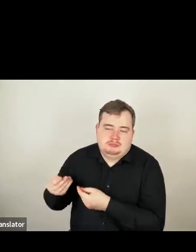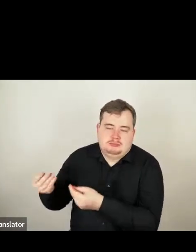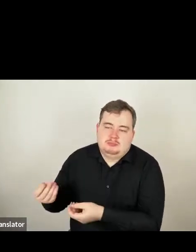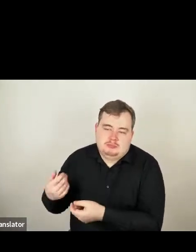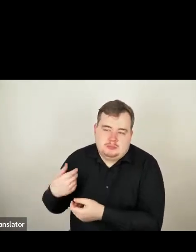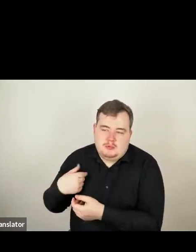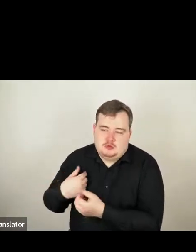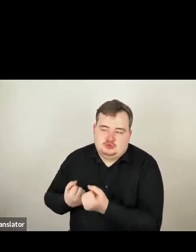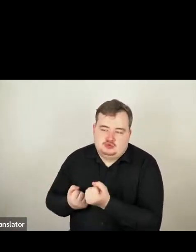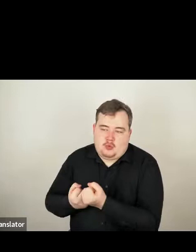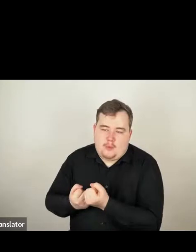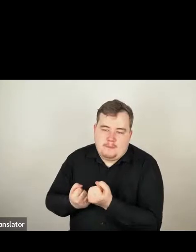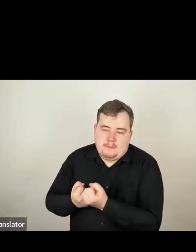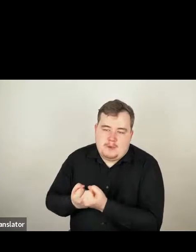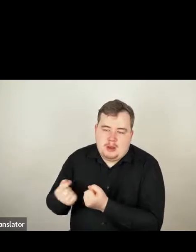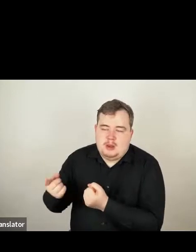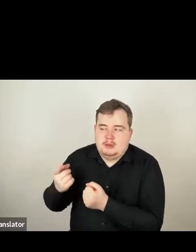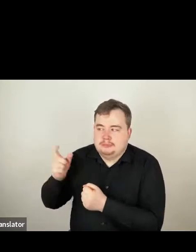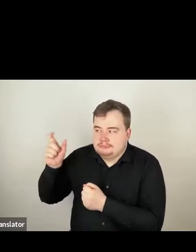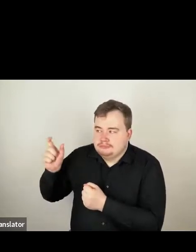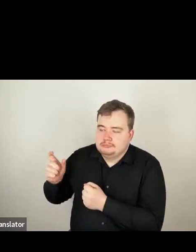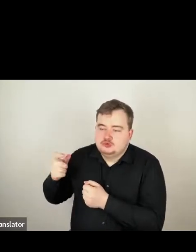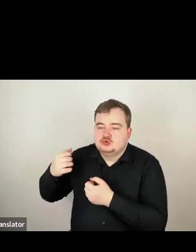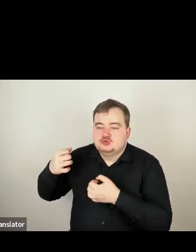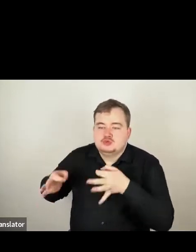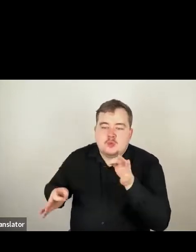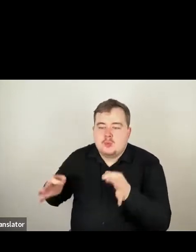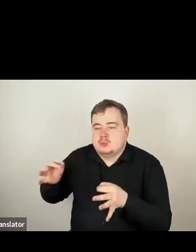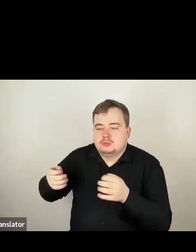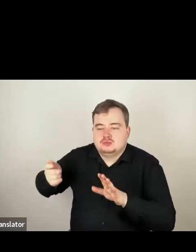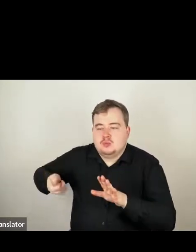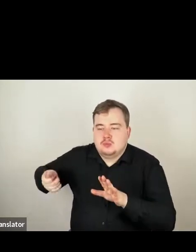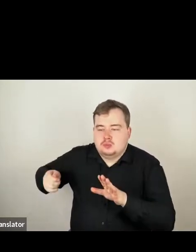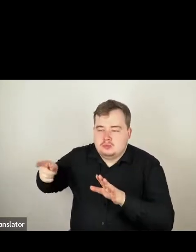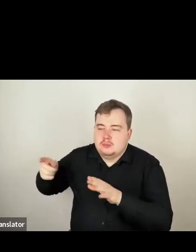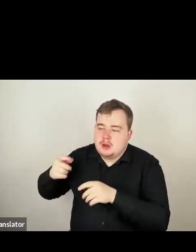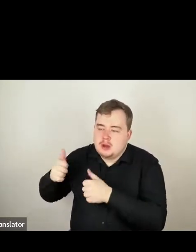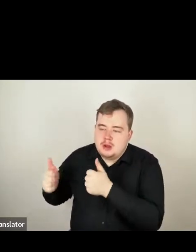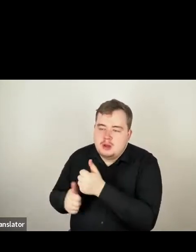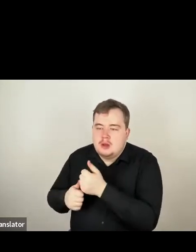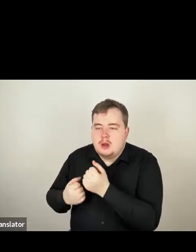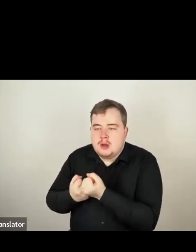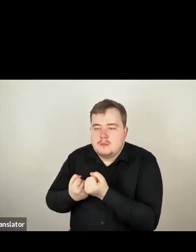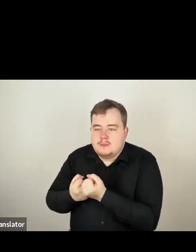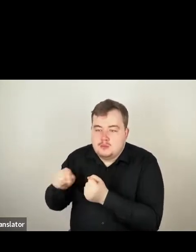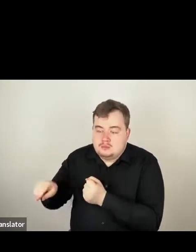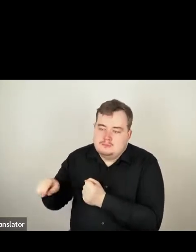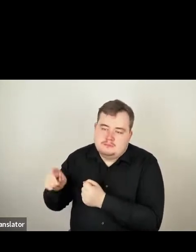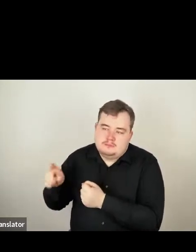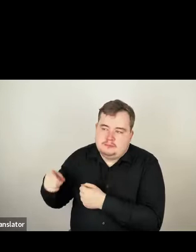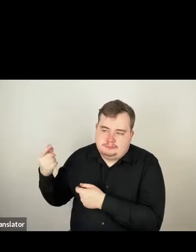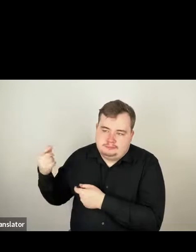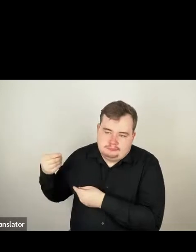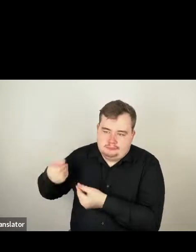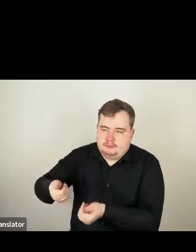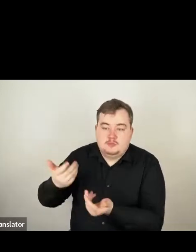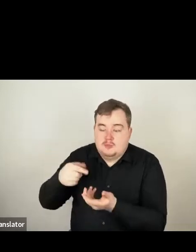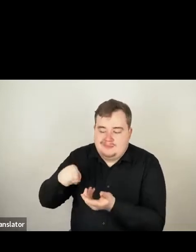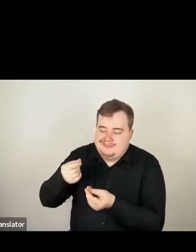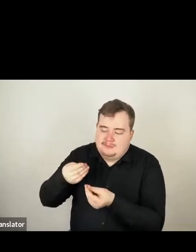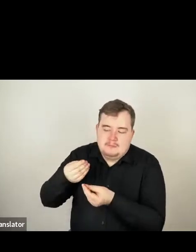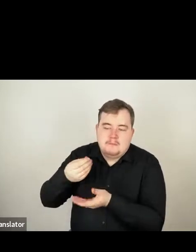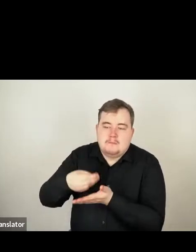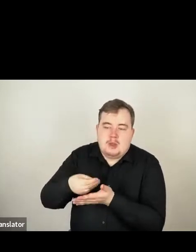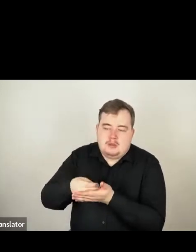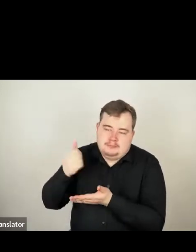for problems that they face or having an attorney at law paid by the state when the case is in a court case,